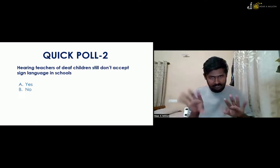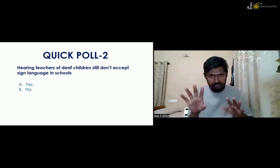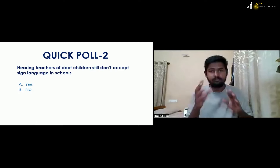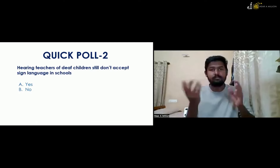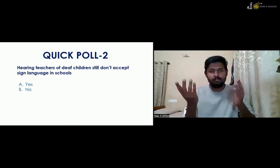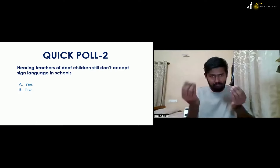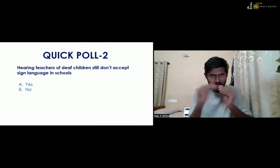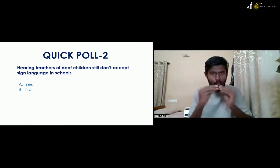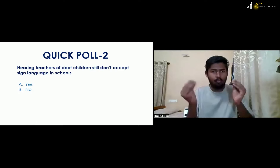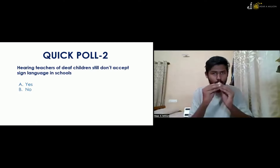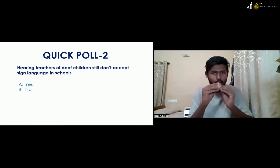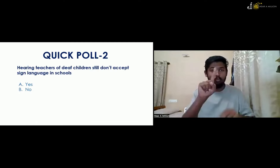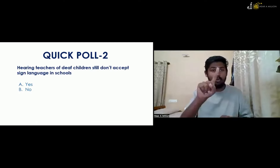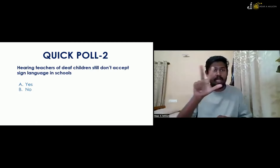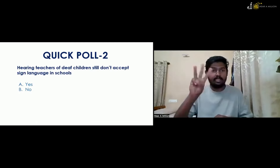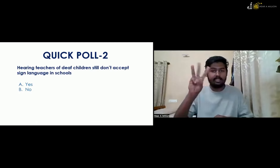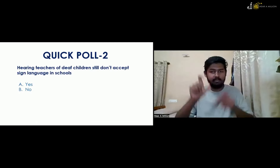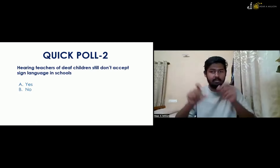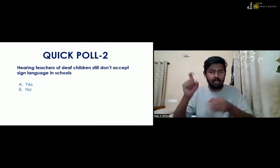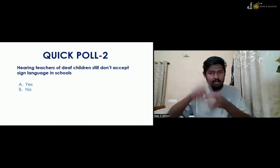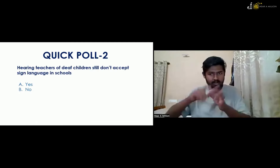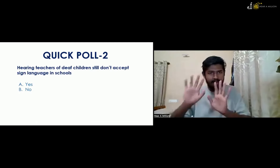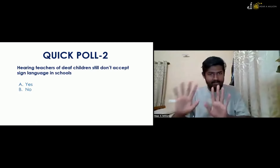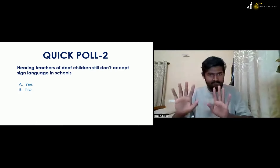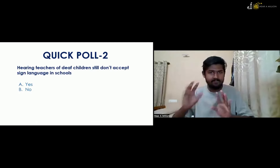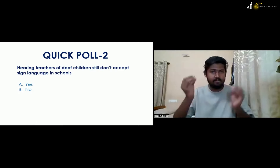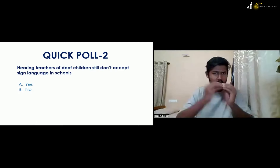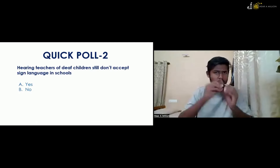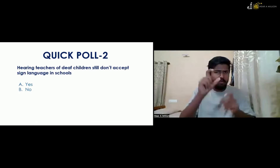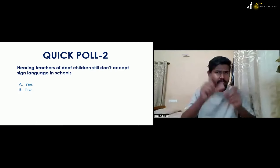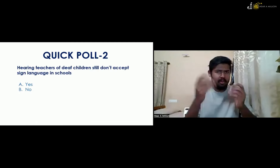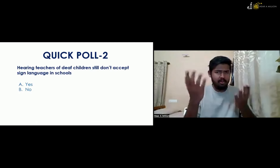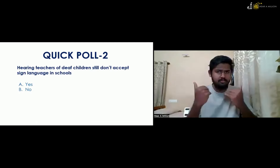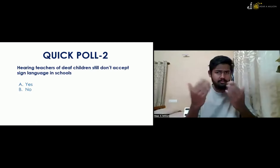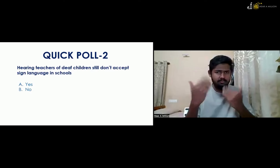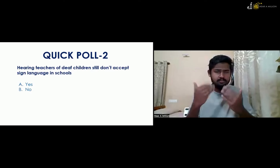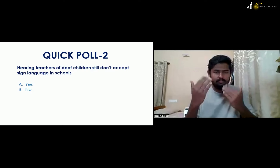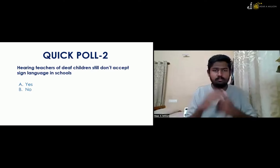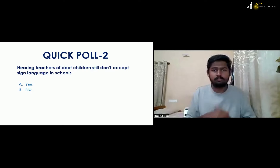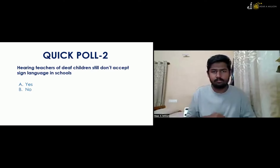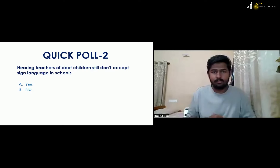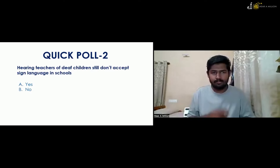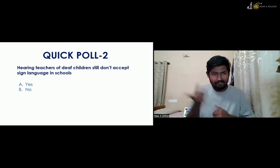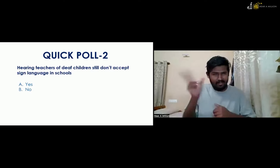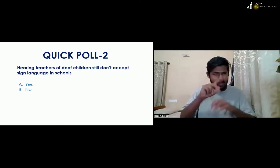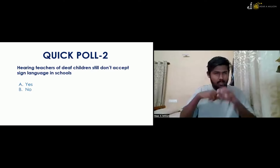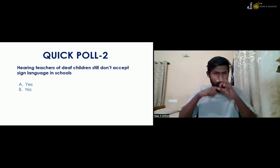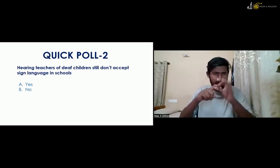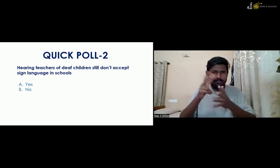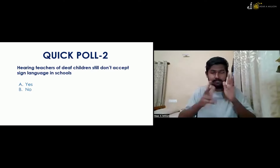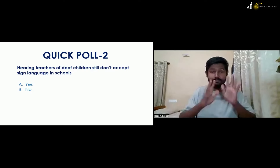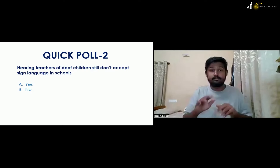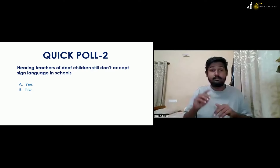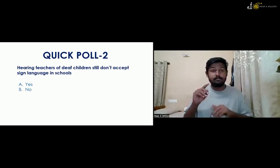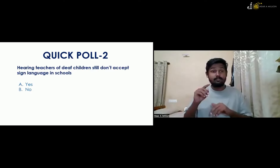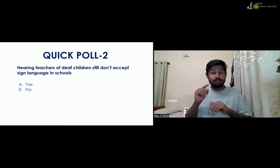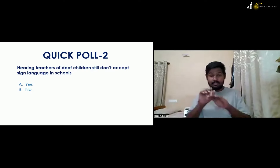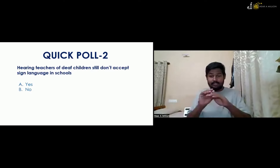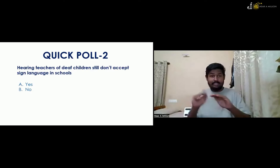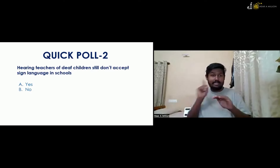So there are 111 people who have answered. So we would need more people to answer the